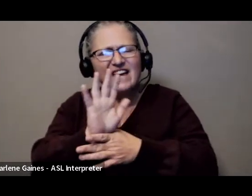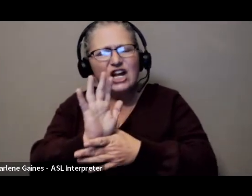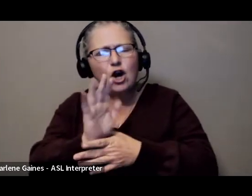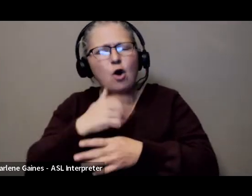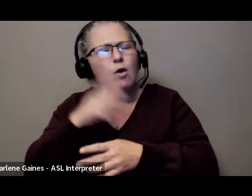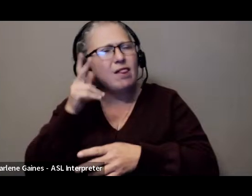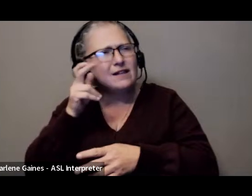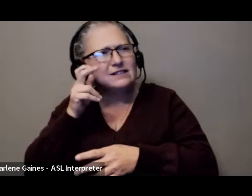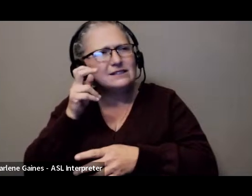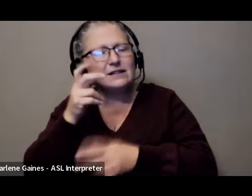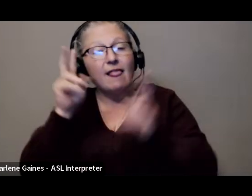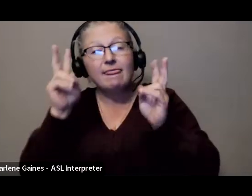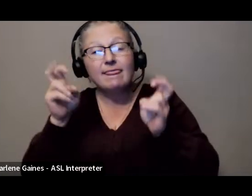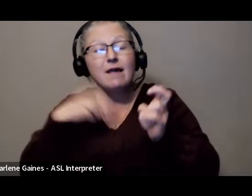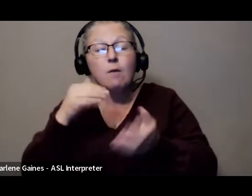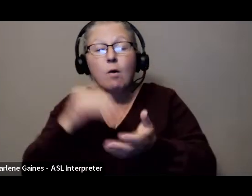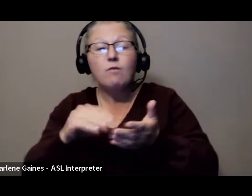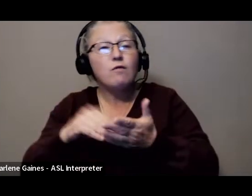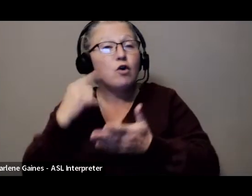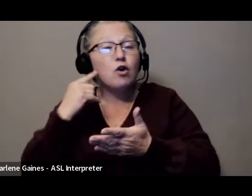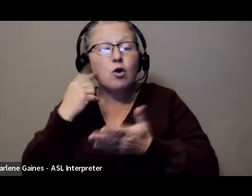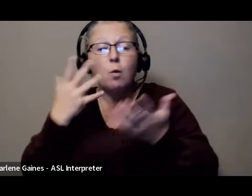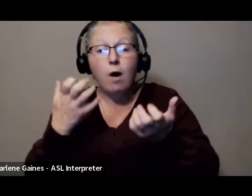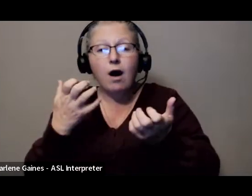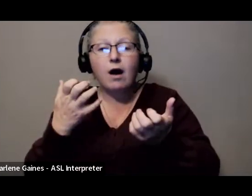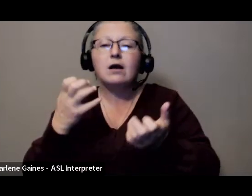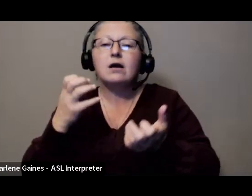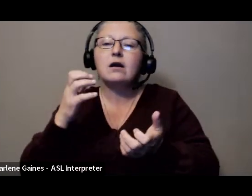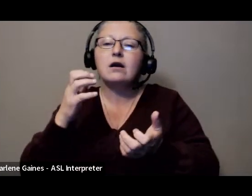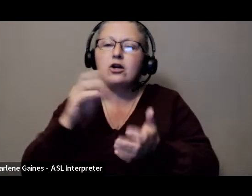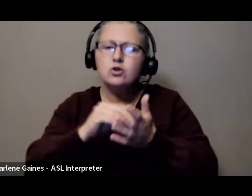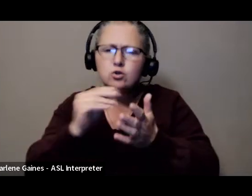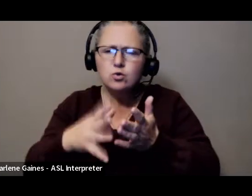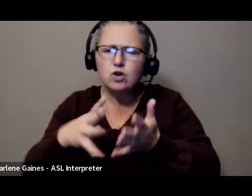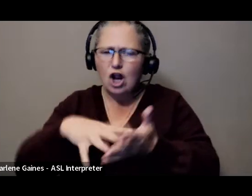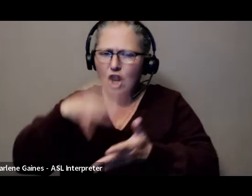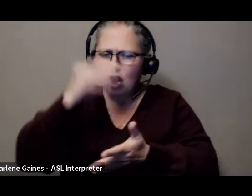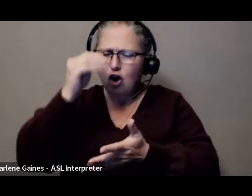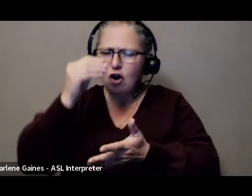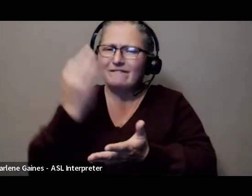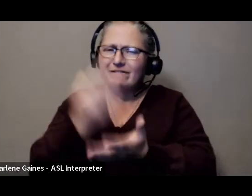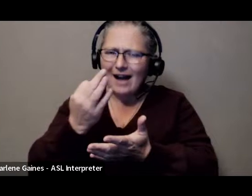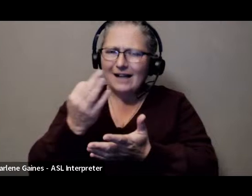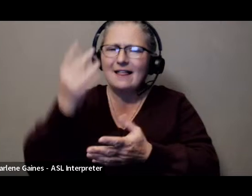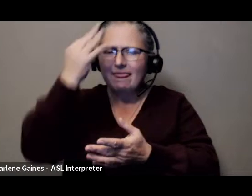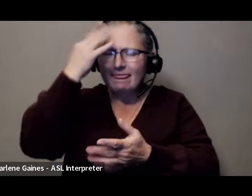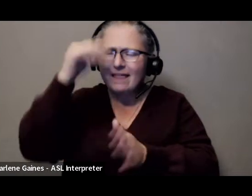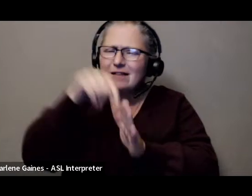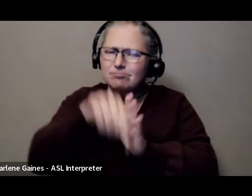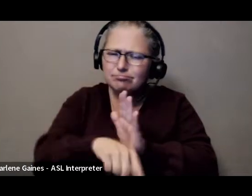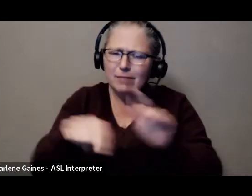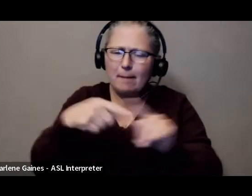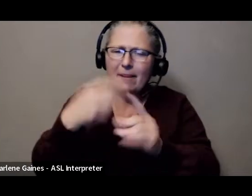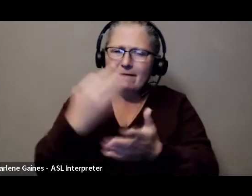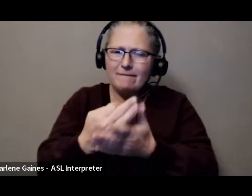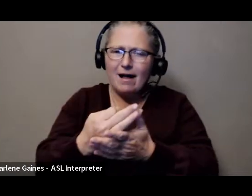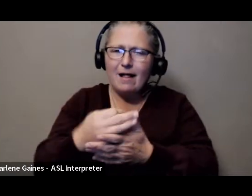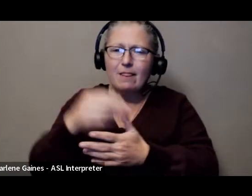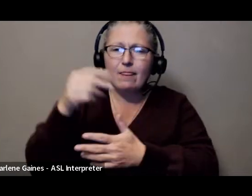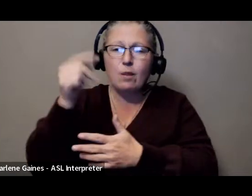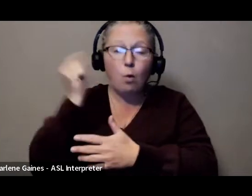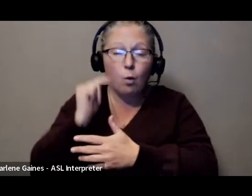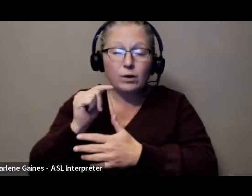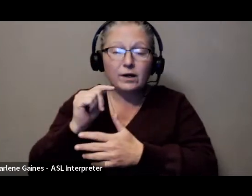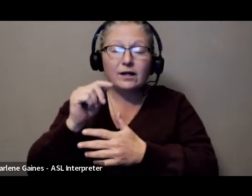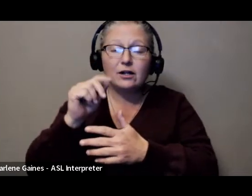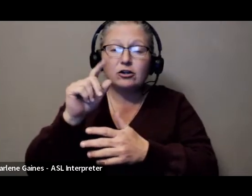of the themes I heard is that we want our students to learn facts and to think critically about those facts. The Golding trial is an excellent example